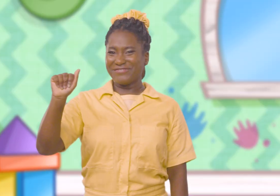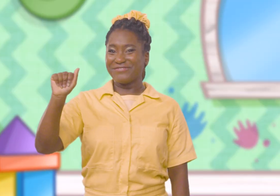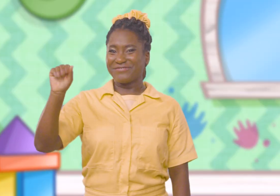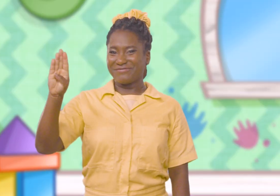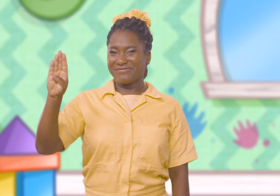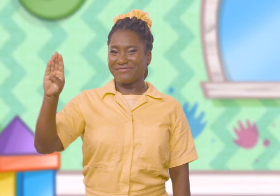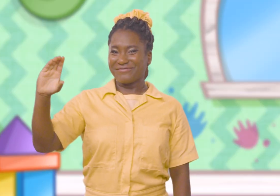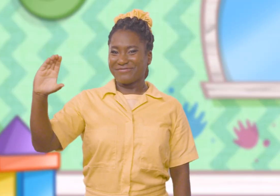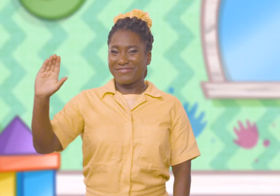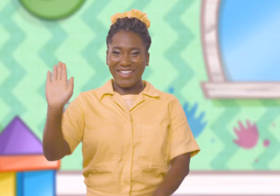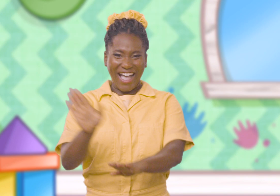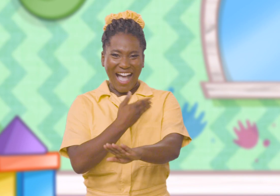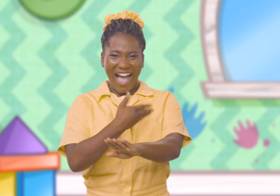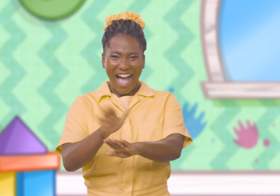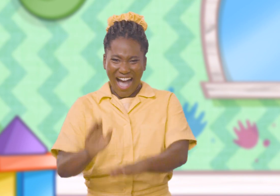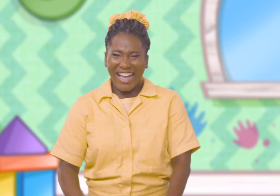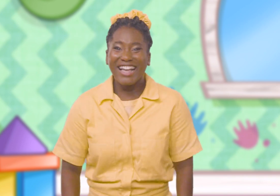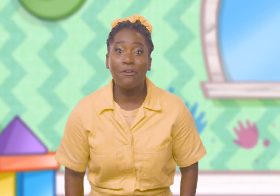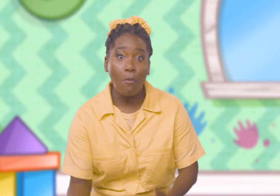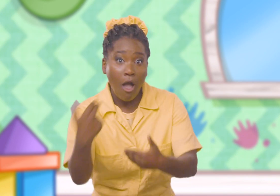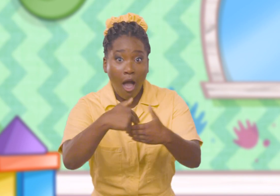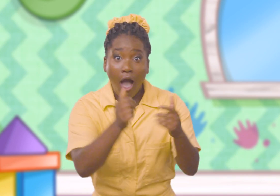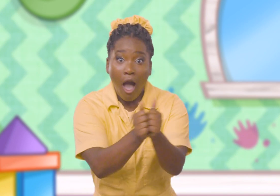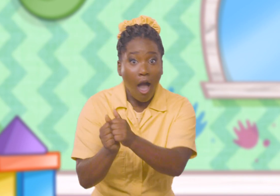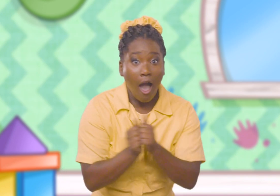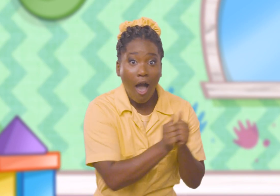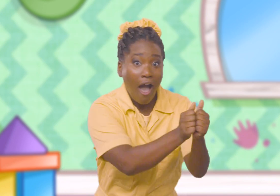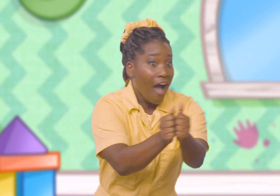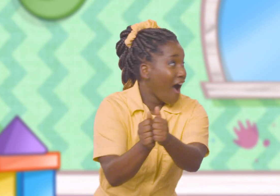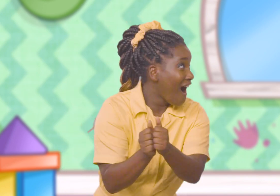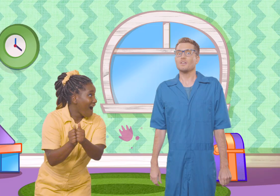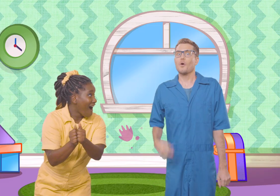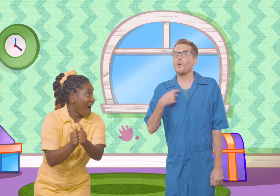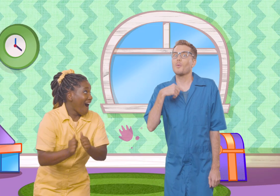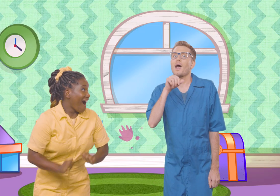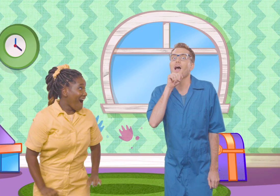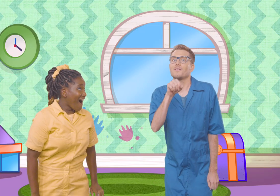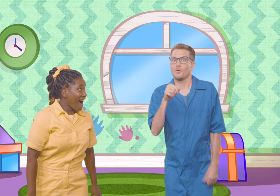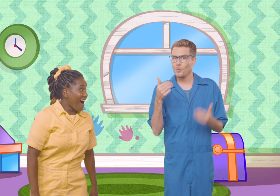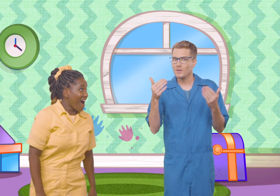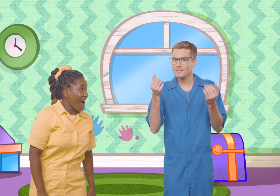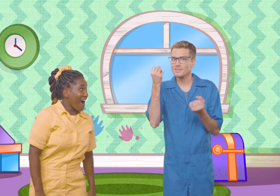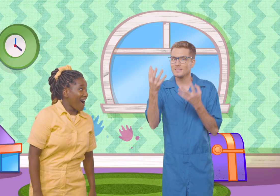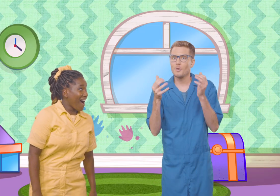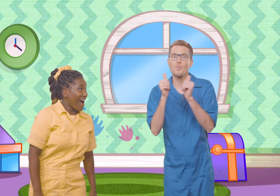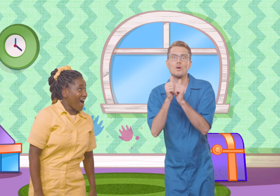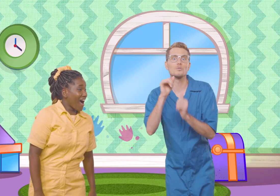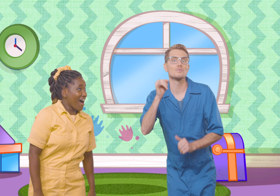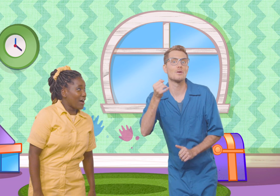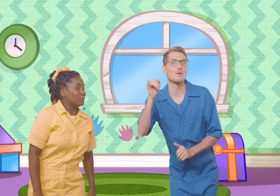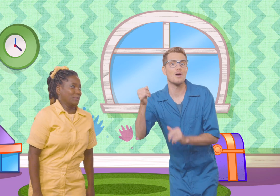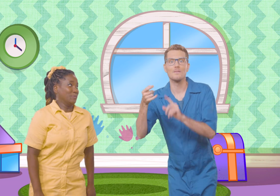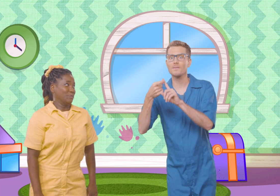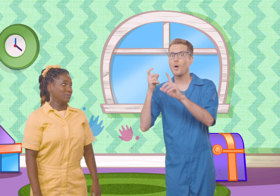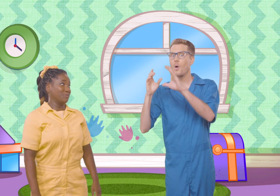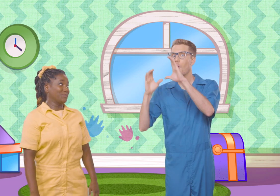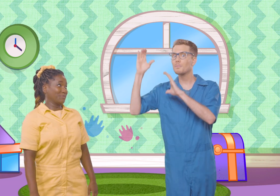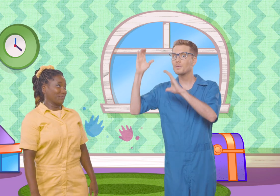It's the ABC song. Would you like to join me? I would love to. Let's sing along with JJ